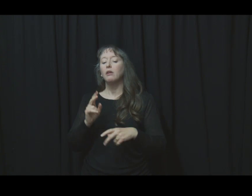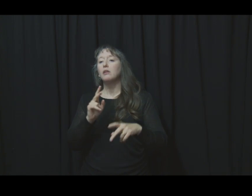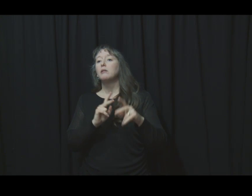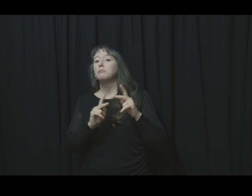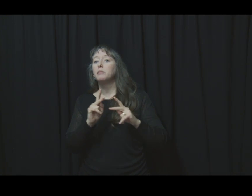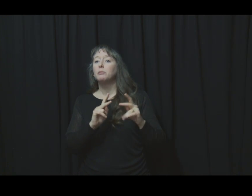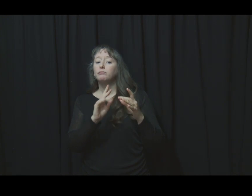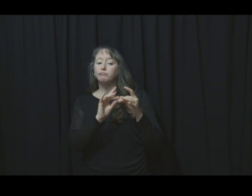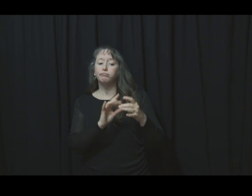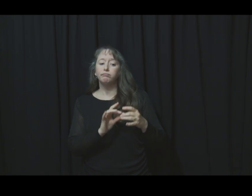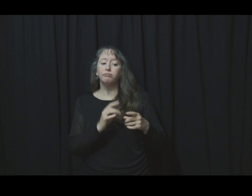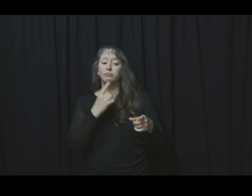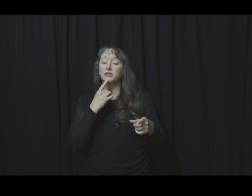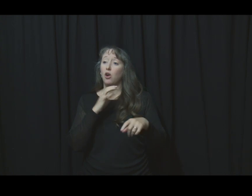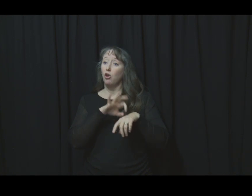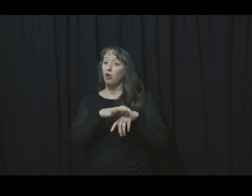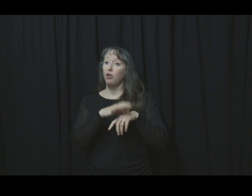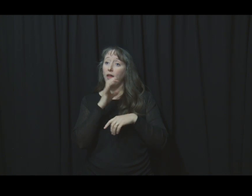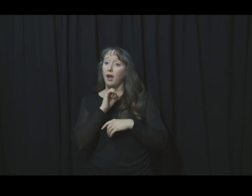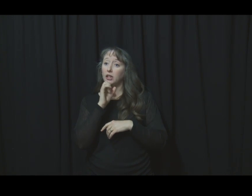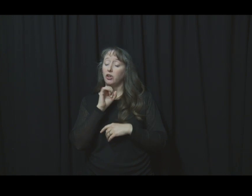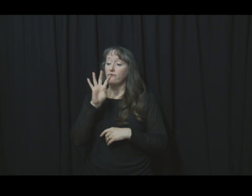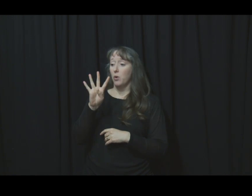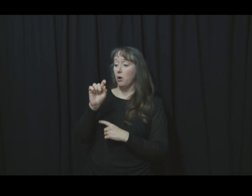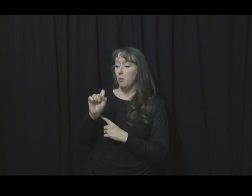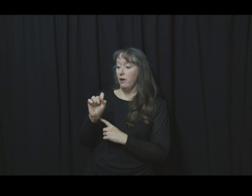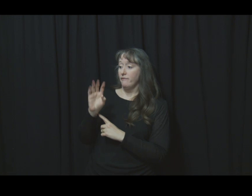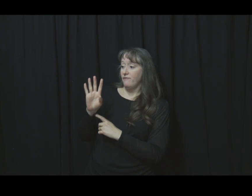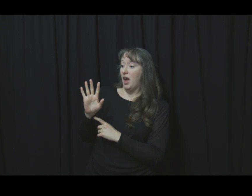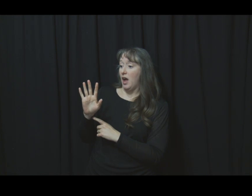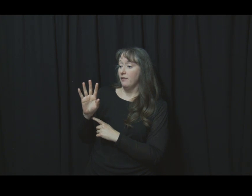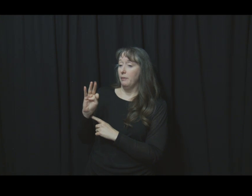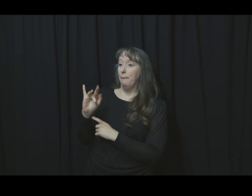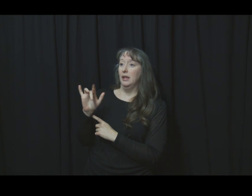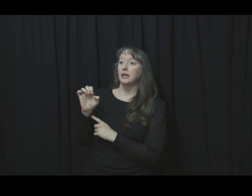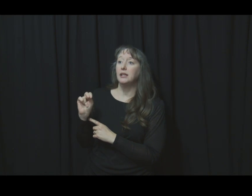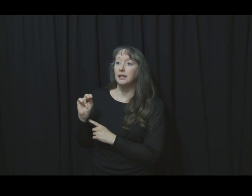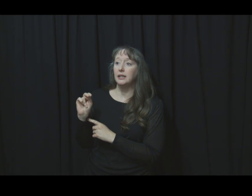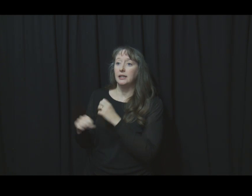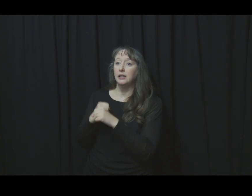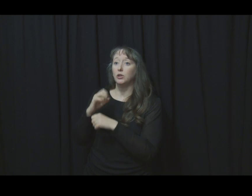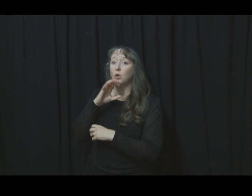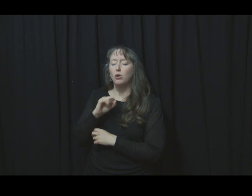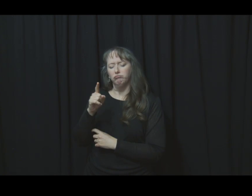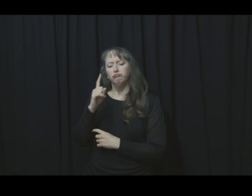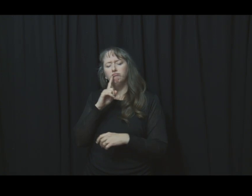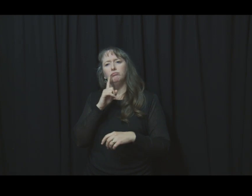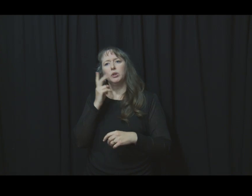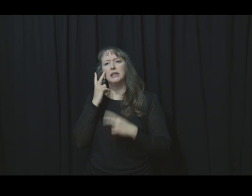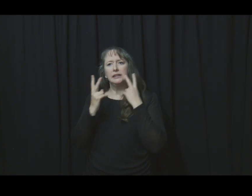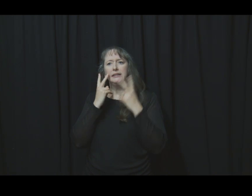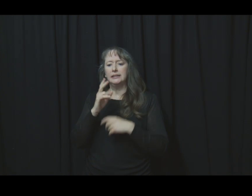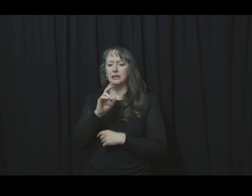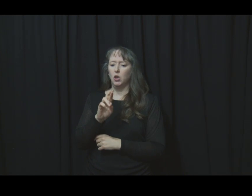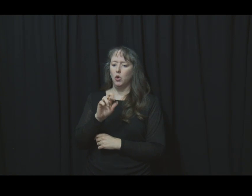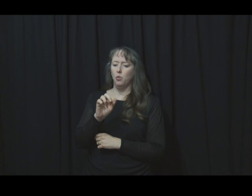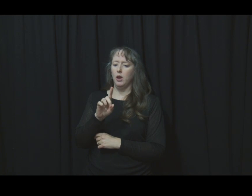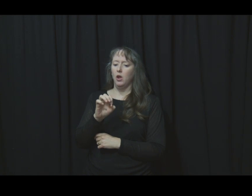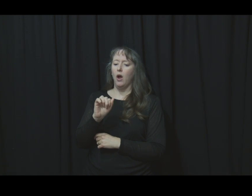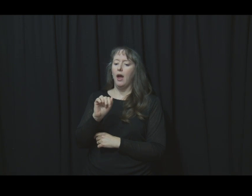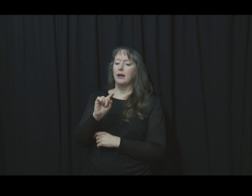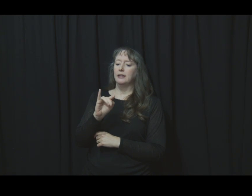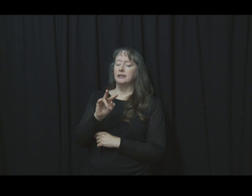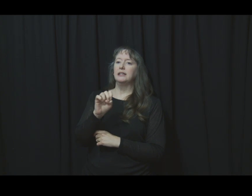Earth's age is 4.5 billion years old, and we have radioactive decay dating methods that found